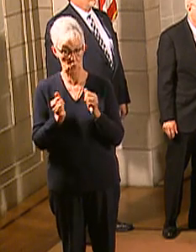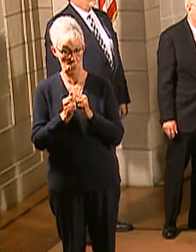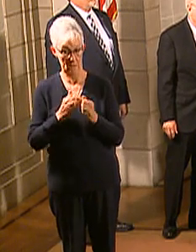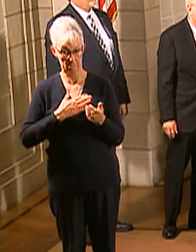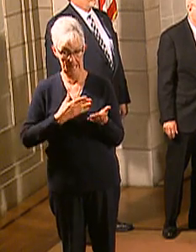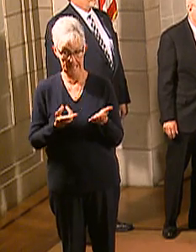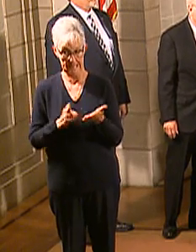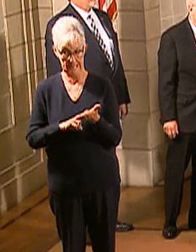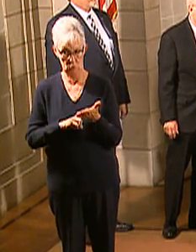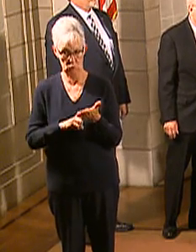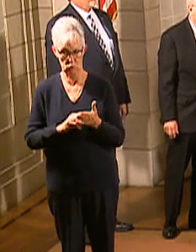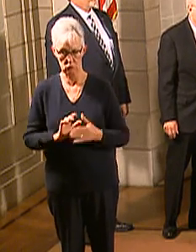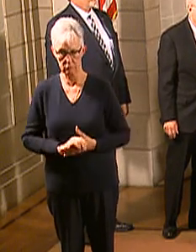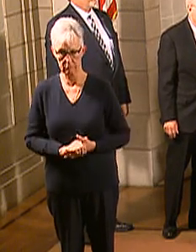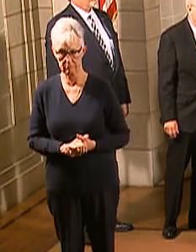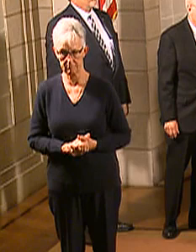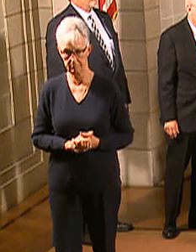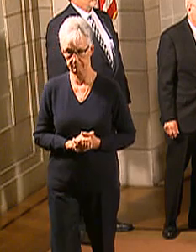signature,